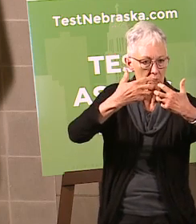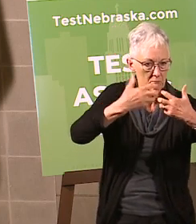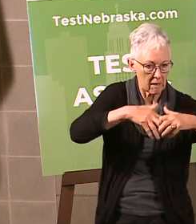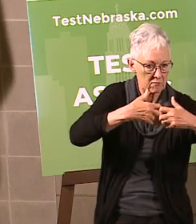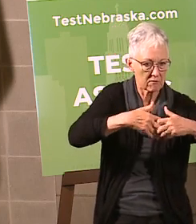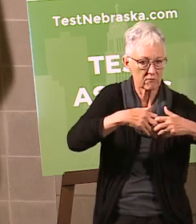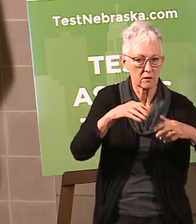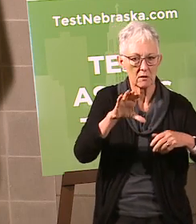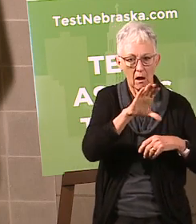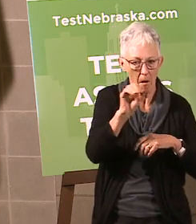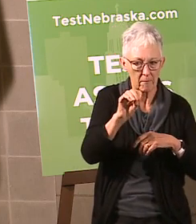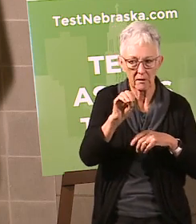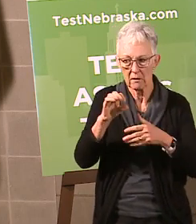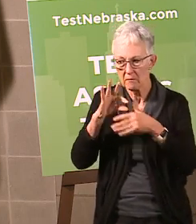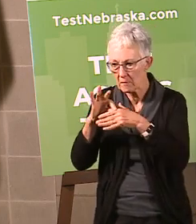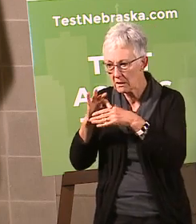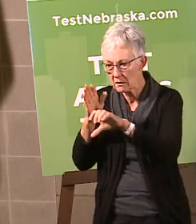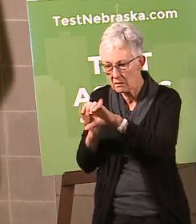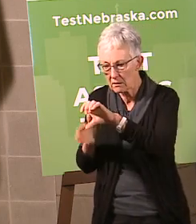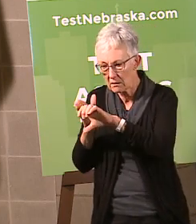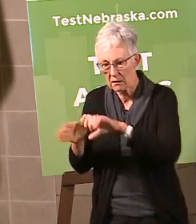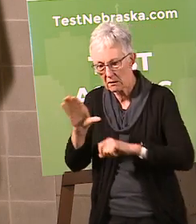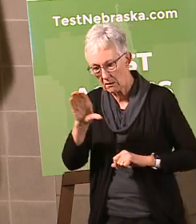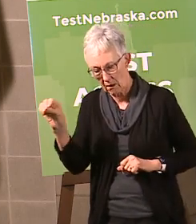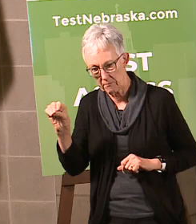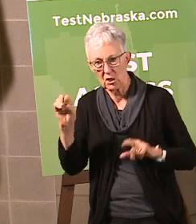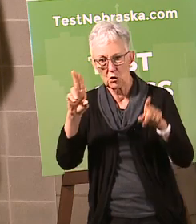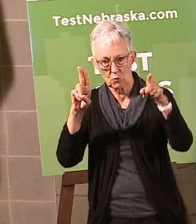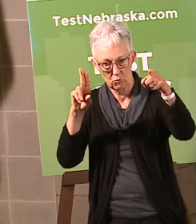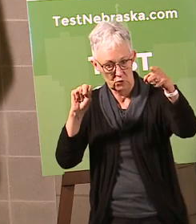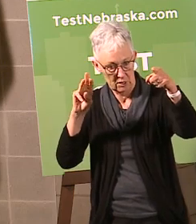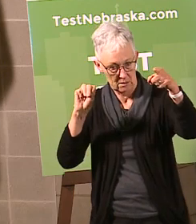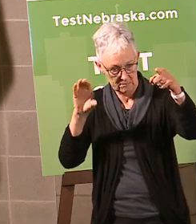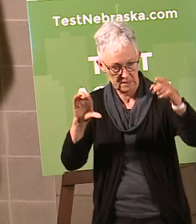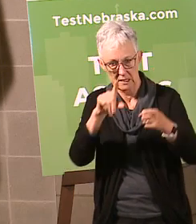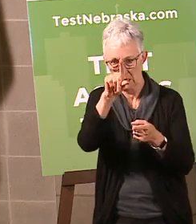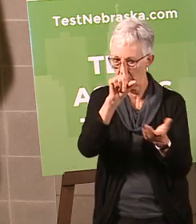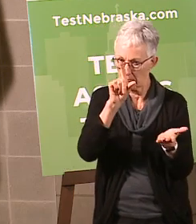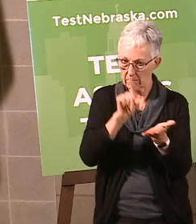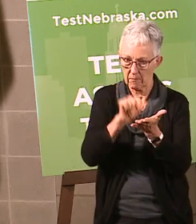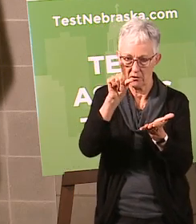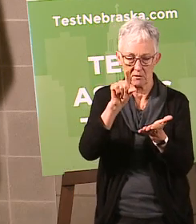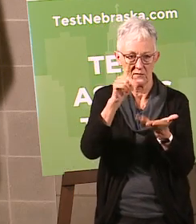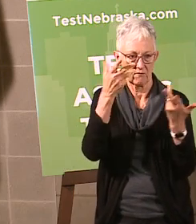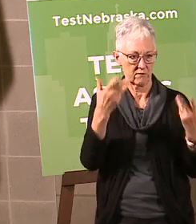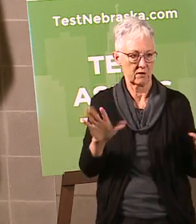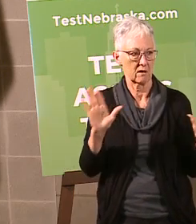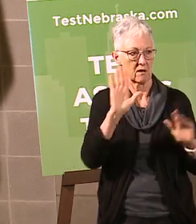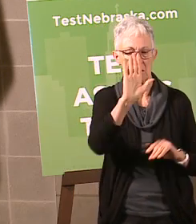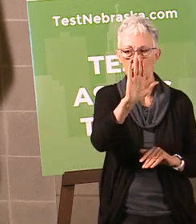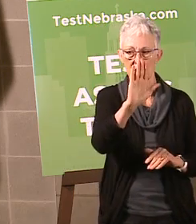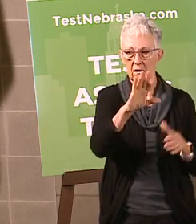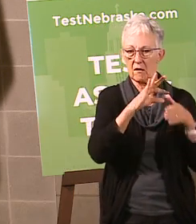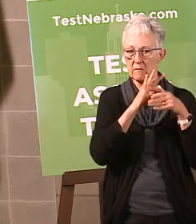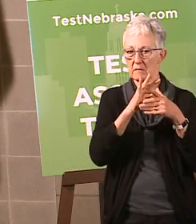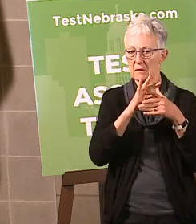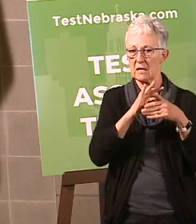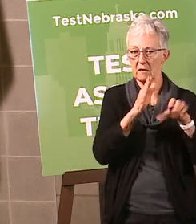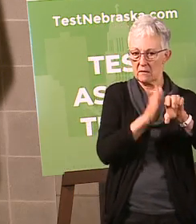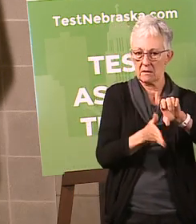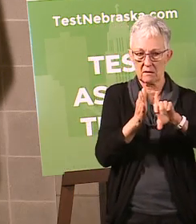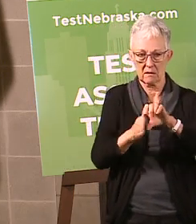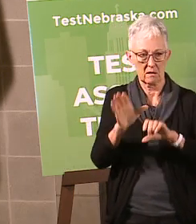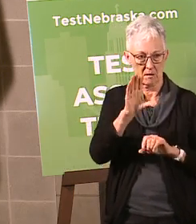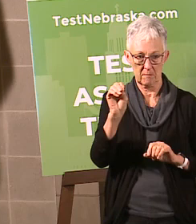what the best practices are. I think I've referenced UNMC's Global Health Centers published their meat processors COVID-19 playbook, and that's a